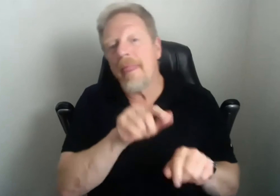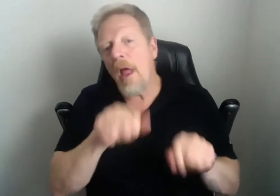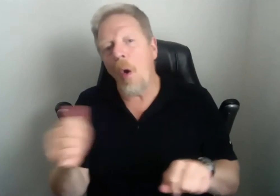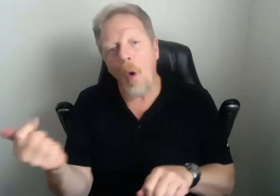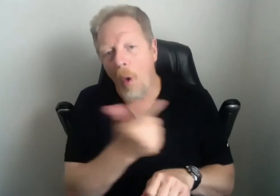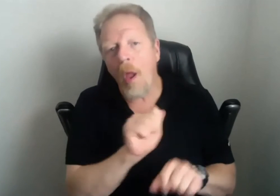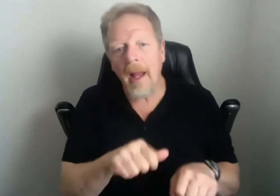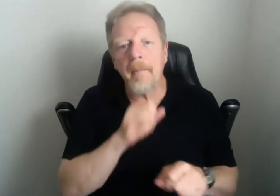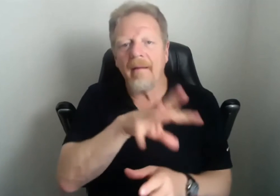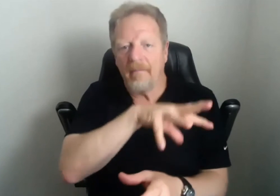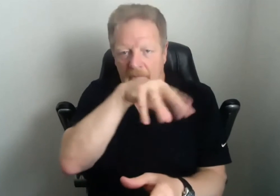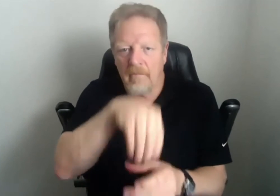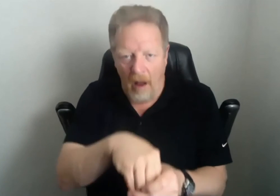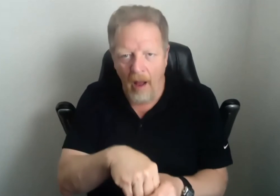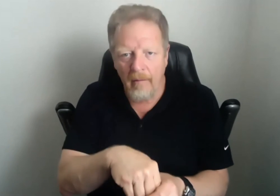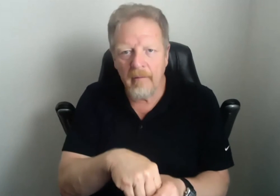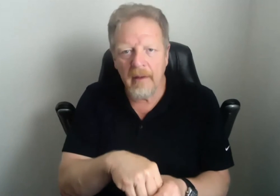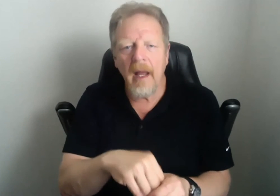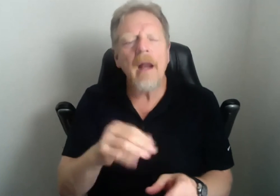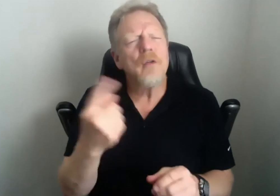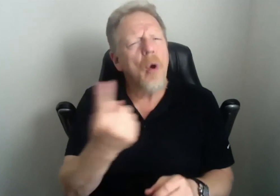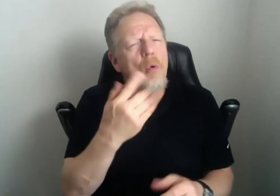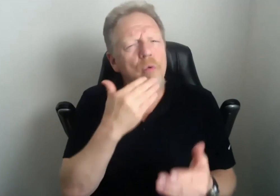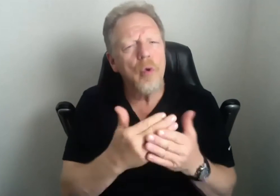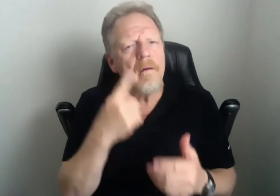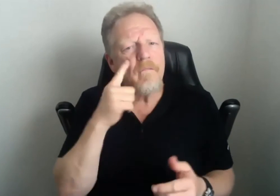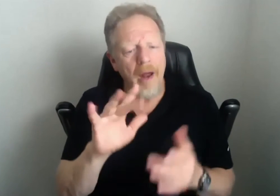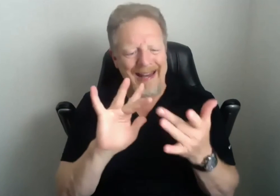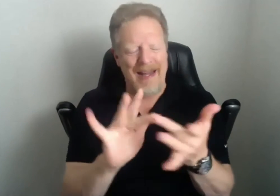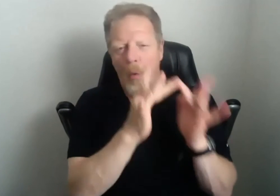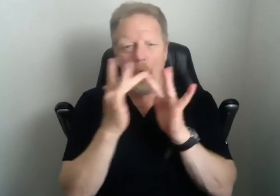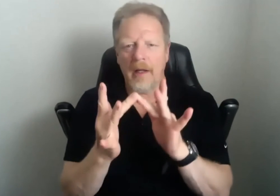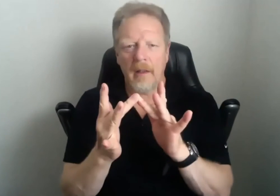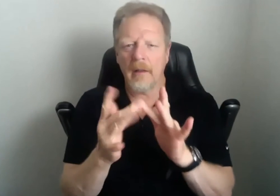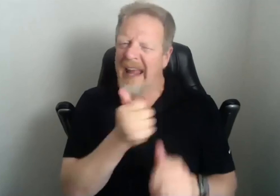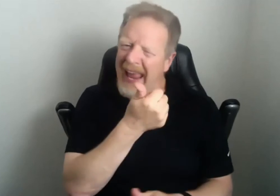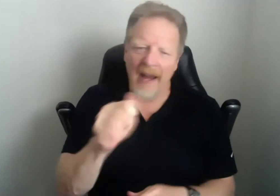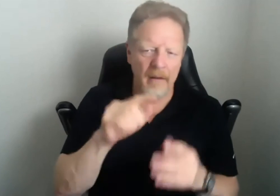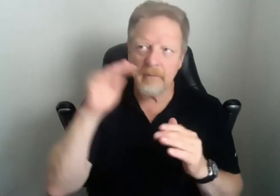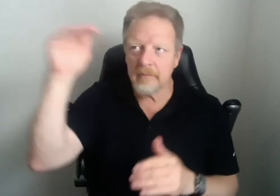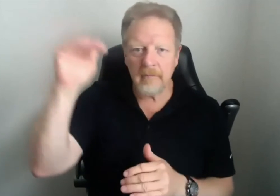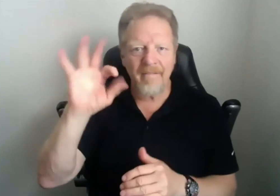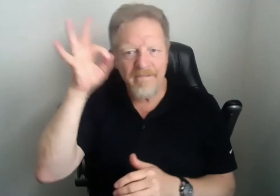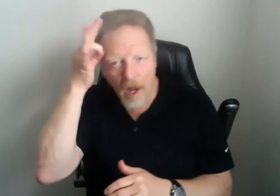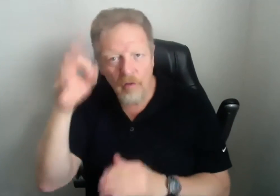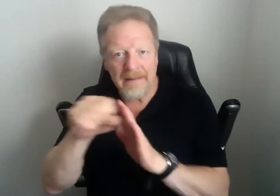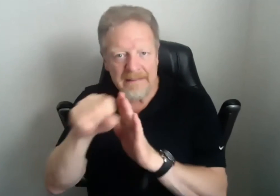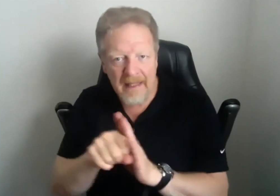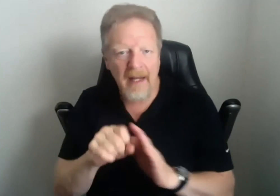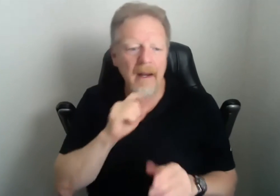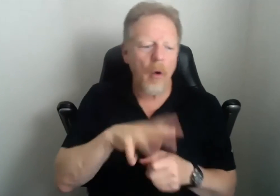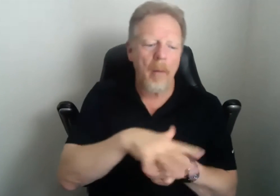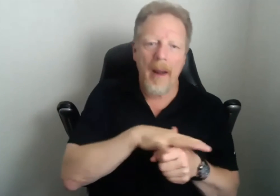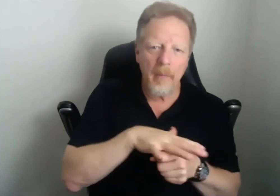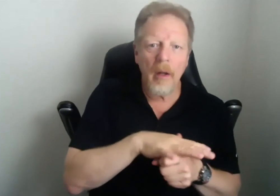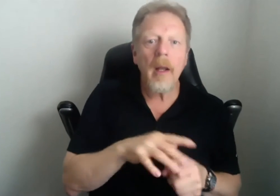all involved. Again, it's always good for networking, and if you know people who work at those places